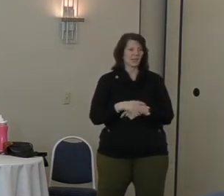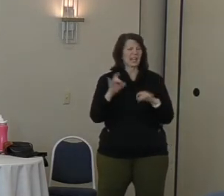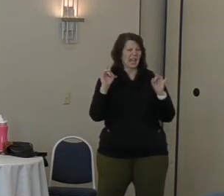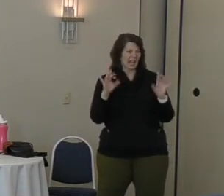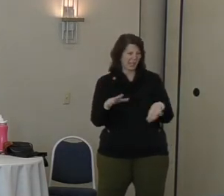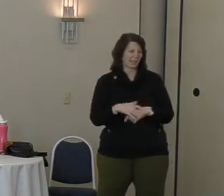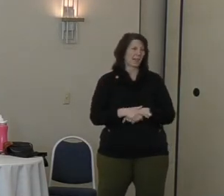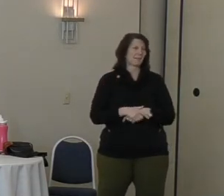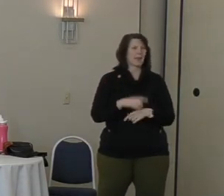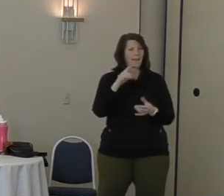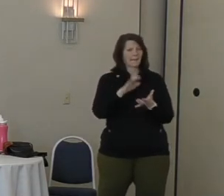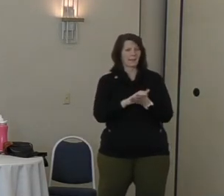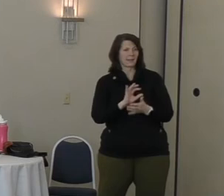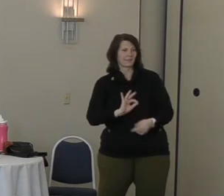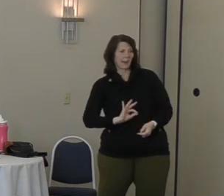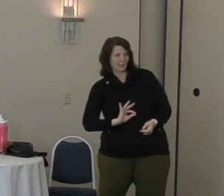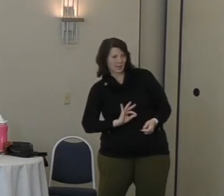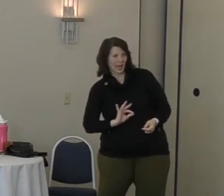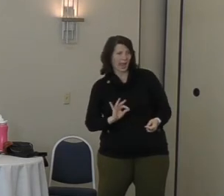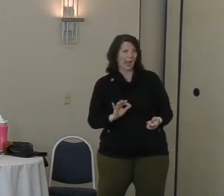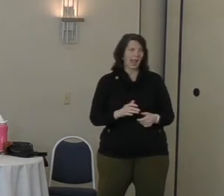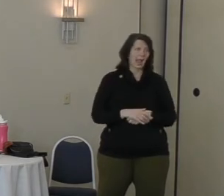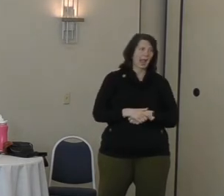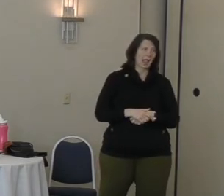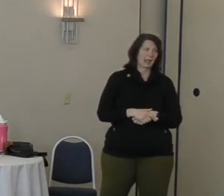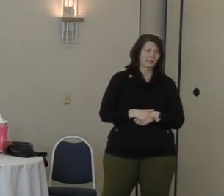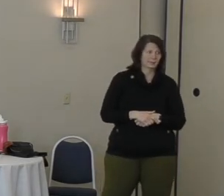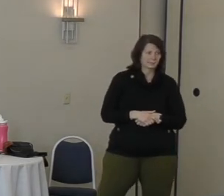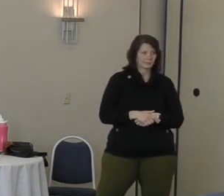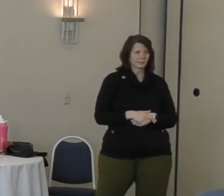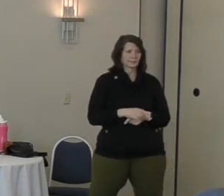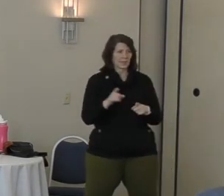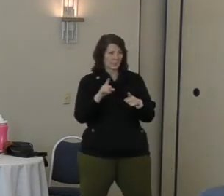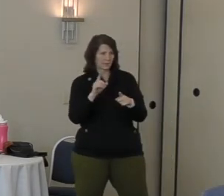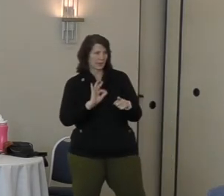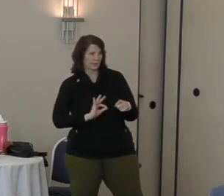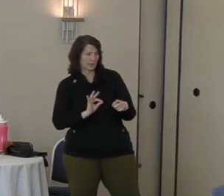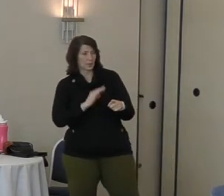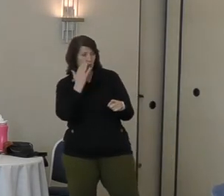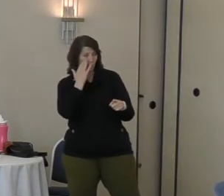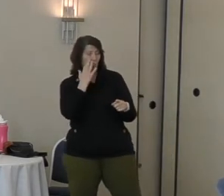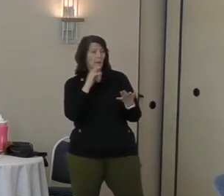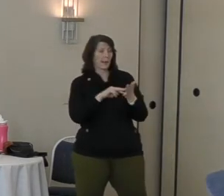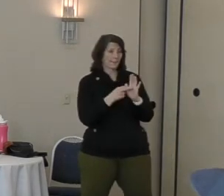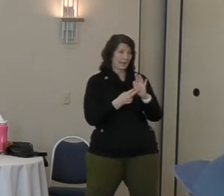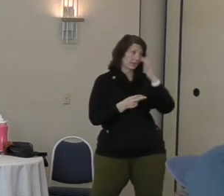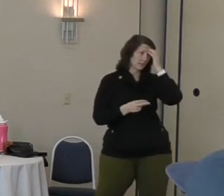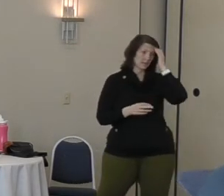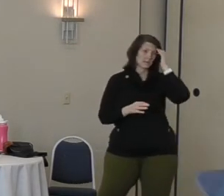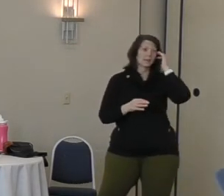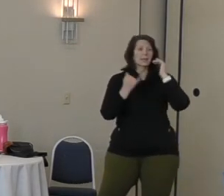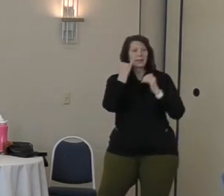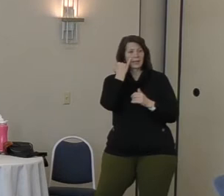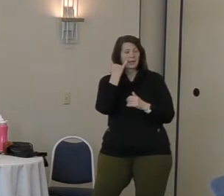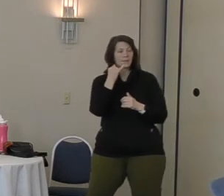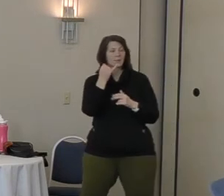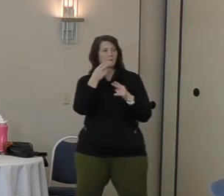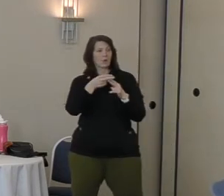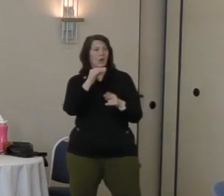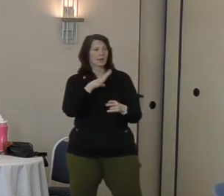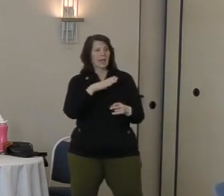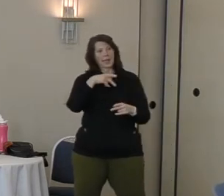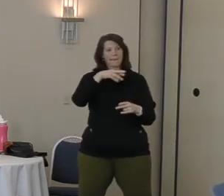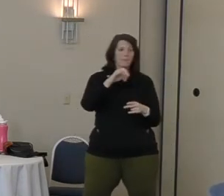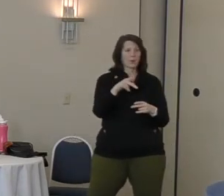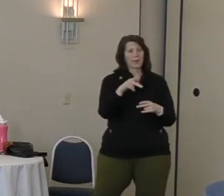them. I believe in number nines, because nines are just different, right? Anybody in here is a nine, you know exactly what I mean, right? But as soon as you call a guy